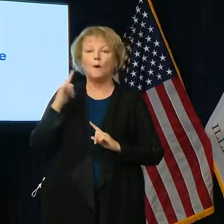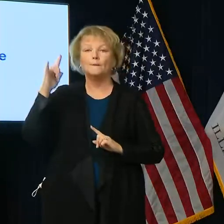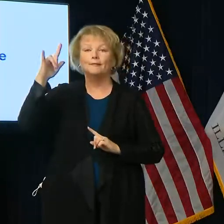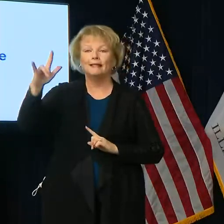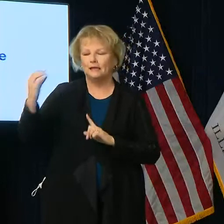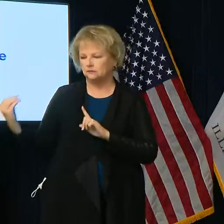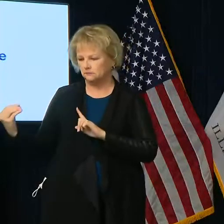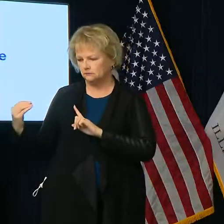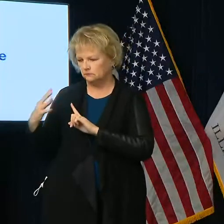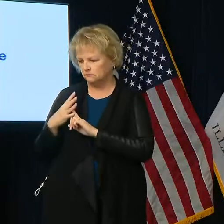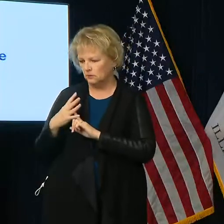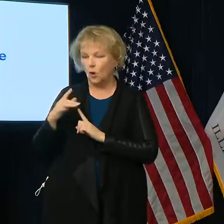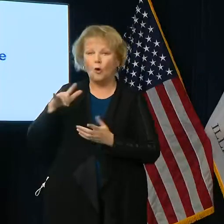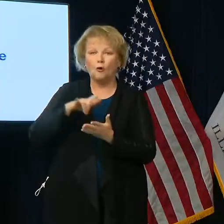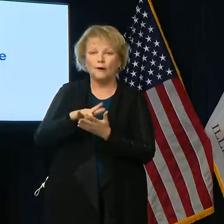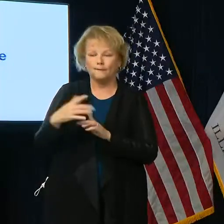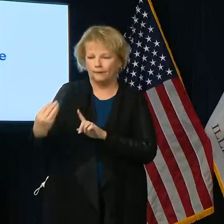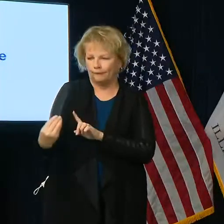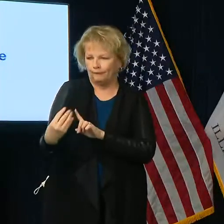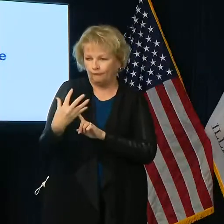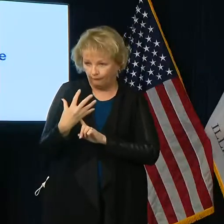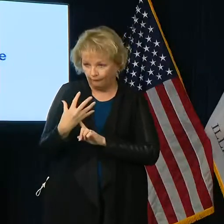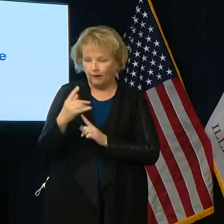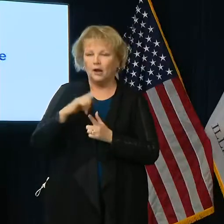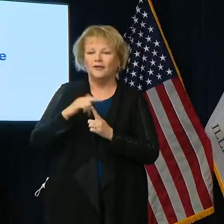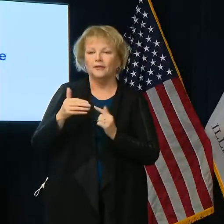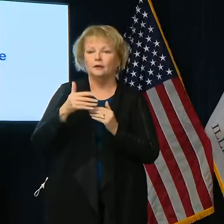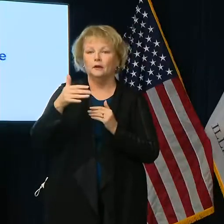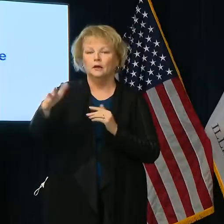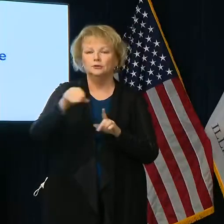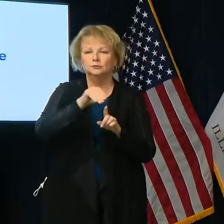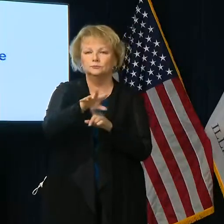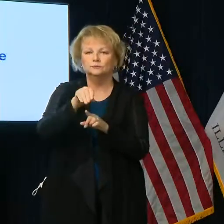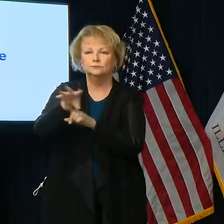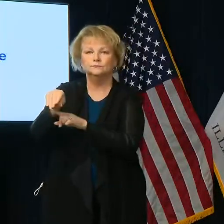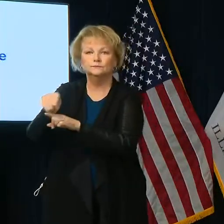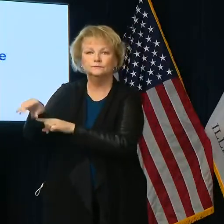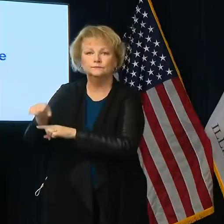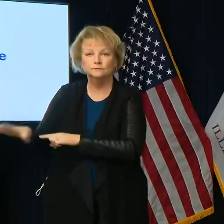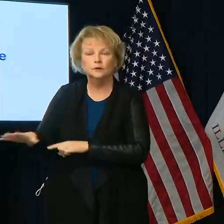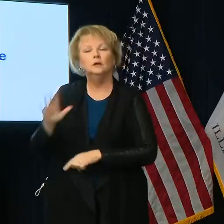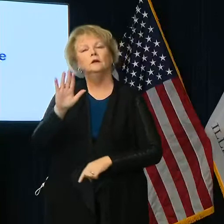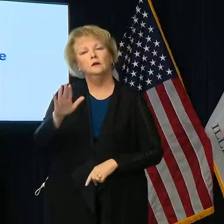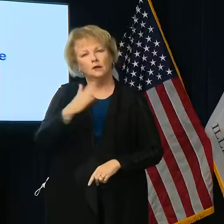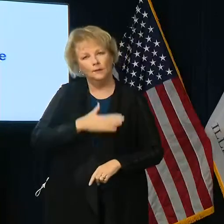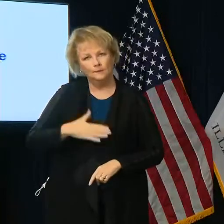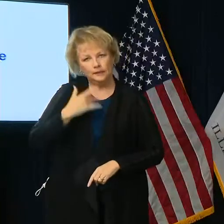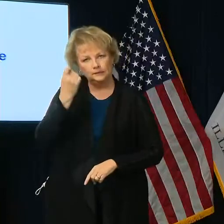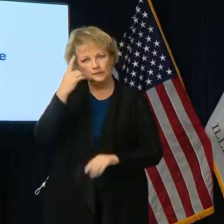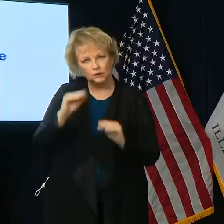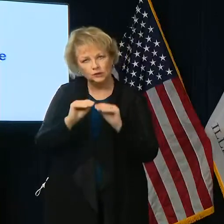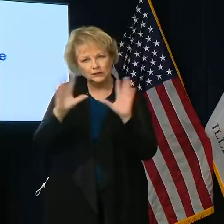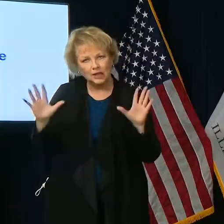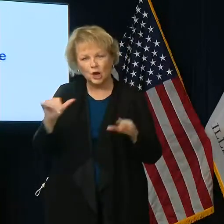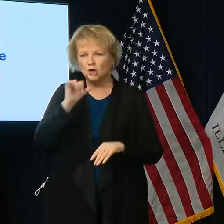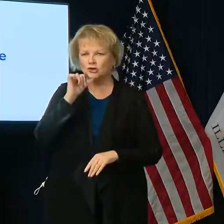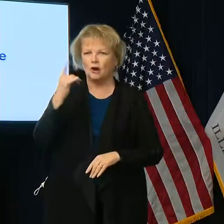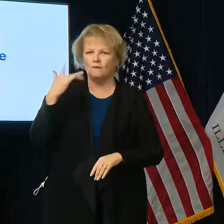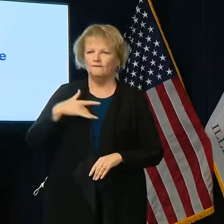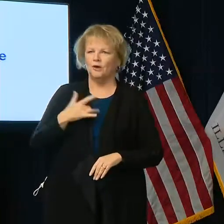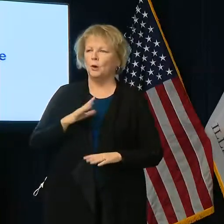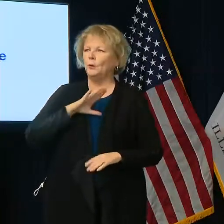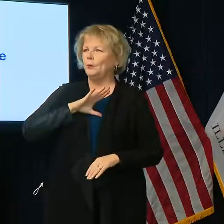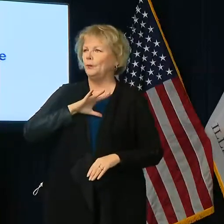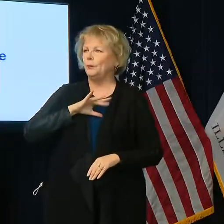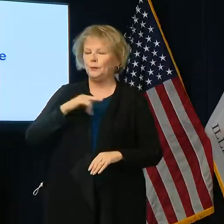the airport and then spread the virus in the days after that. I just want everyone to be clear and not have a false sense of security